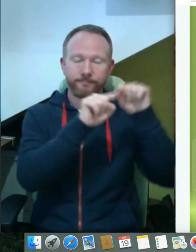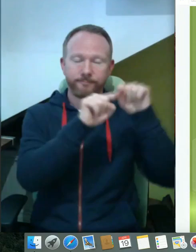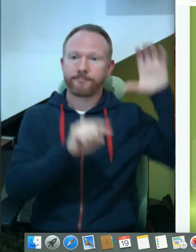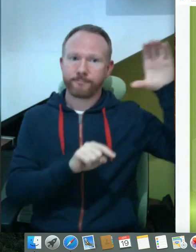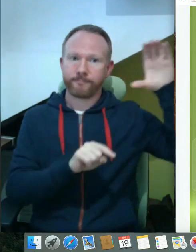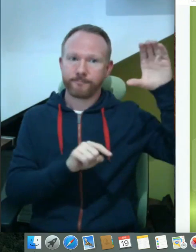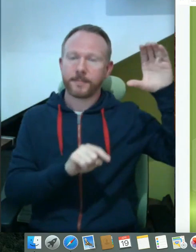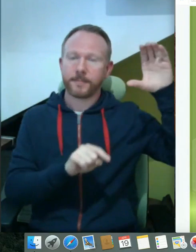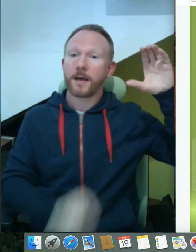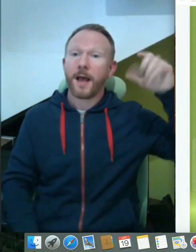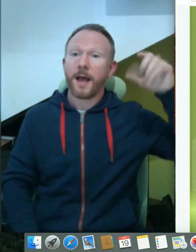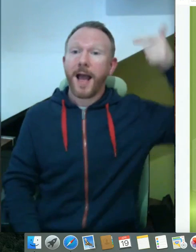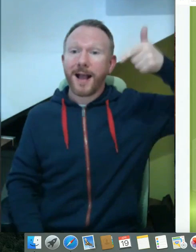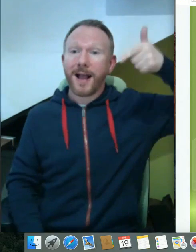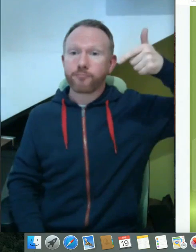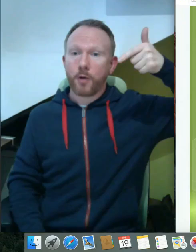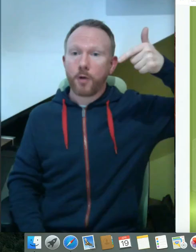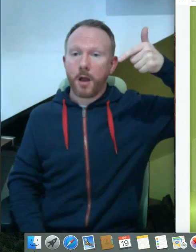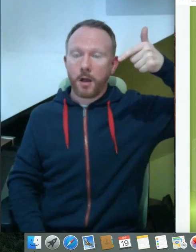entire room so that